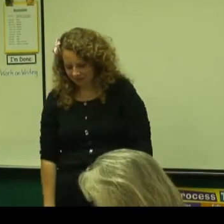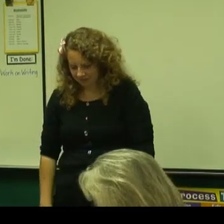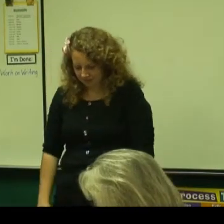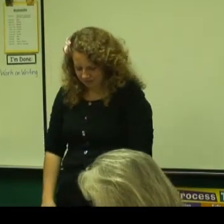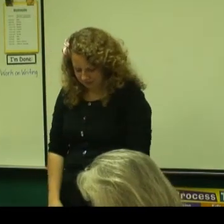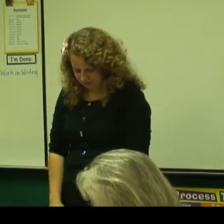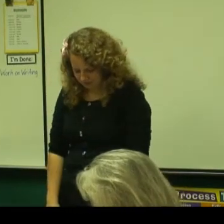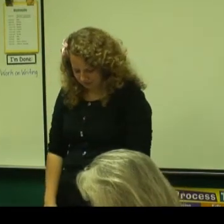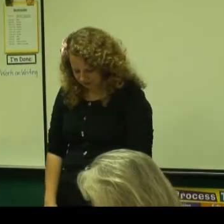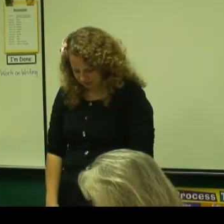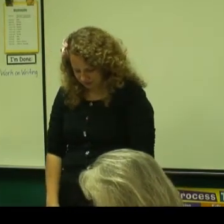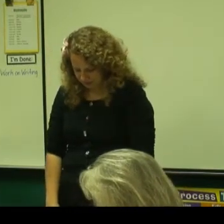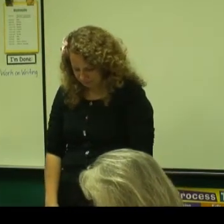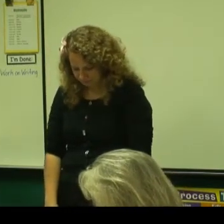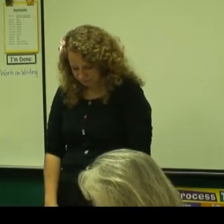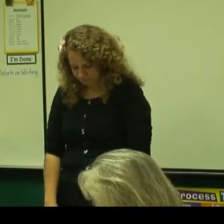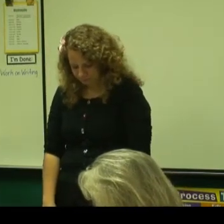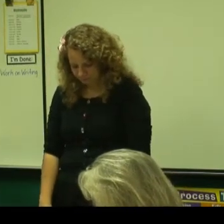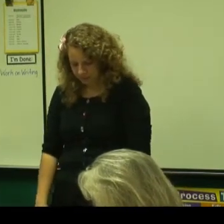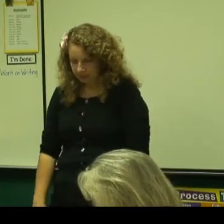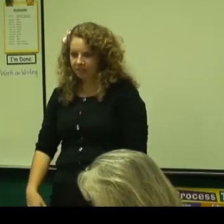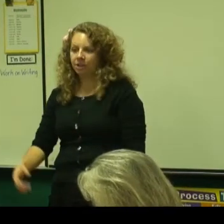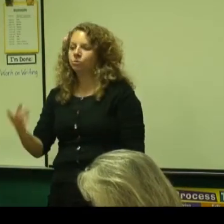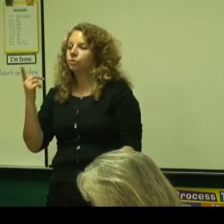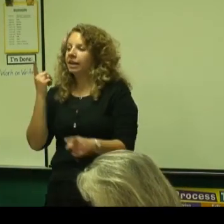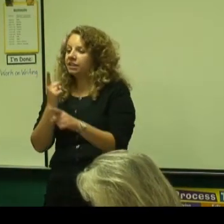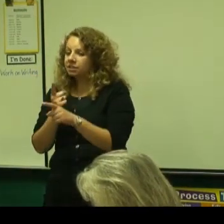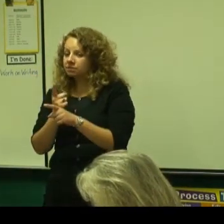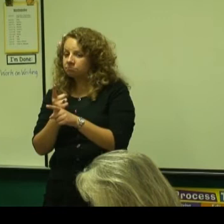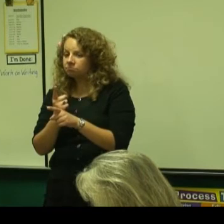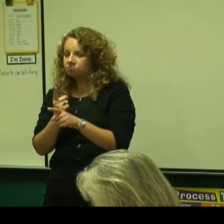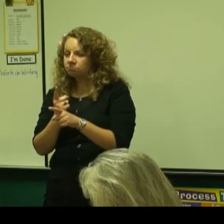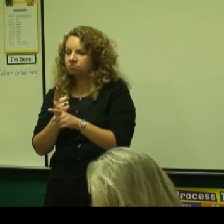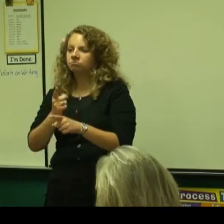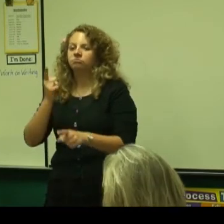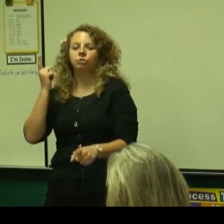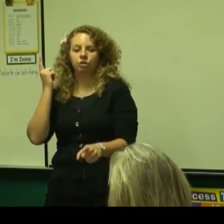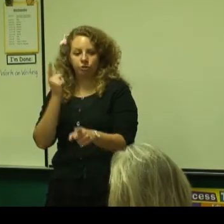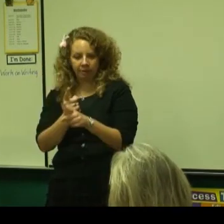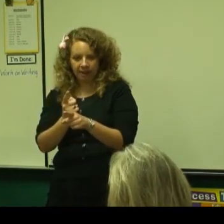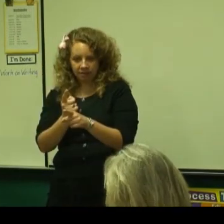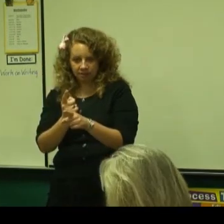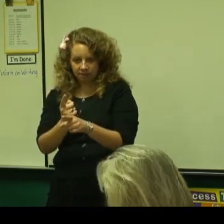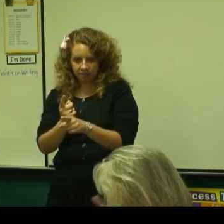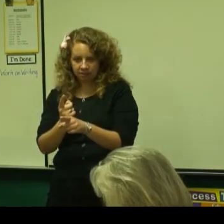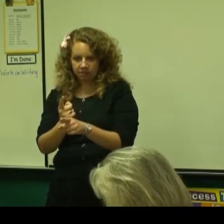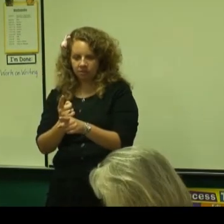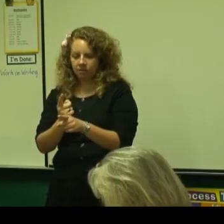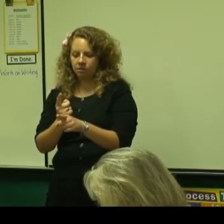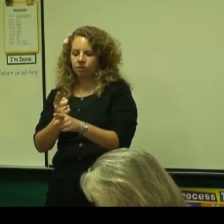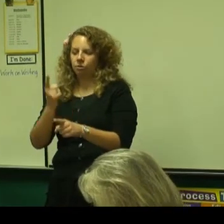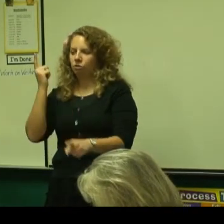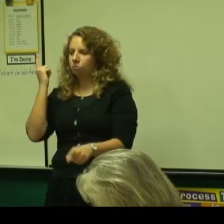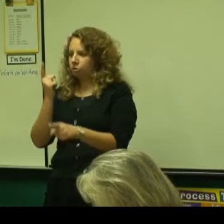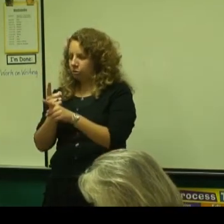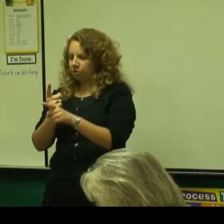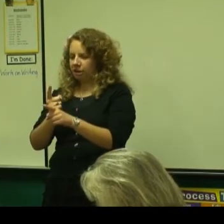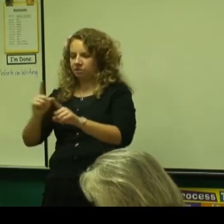it. Okay. Then right, or correct, or appropriate. So